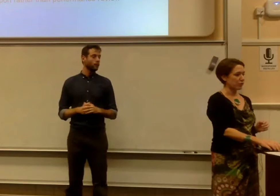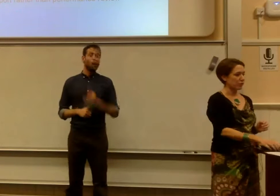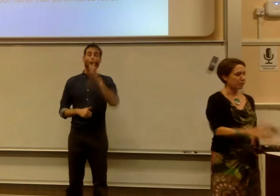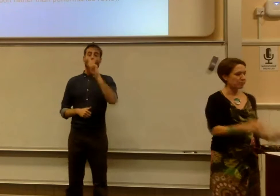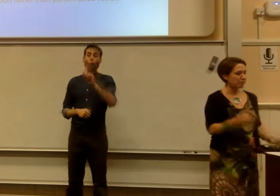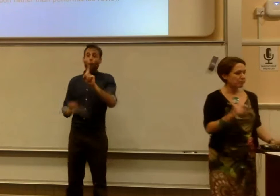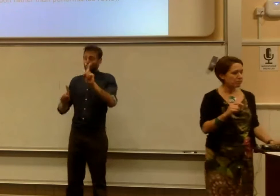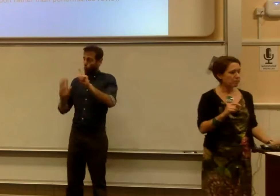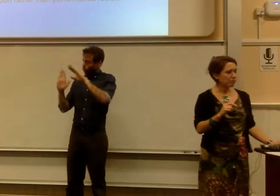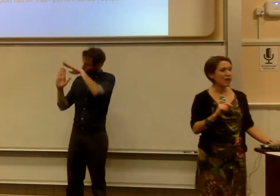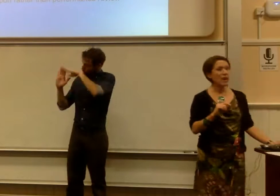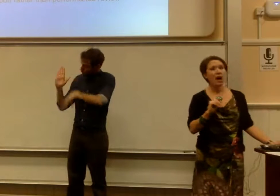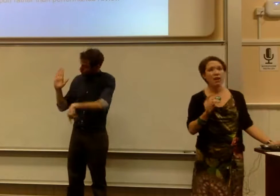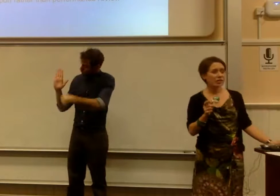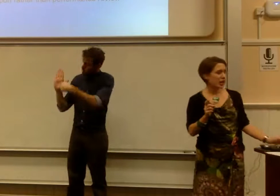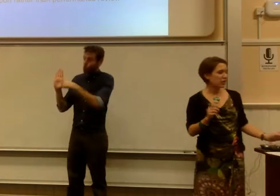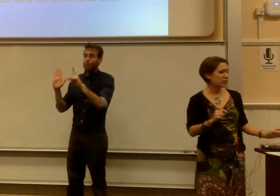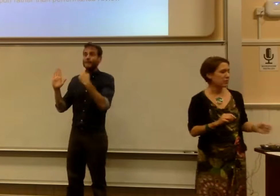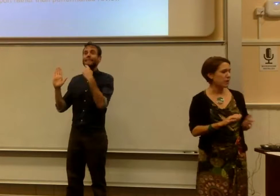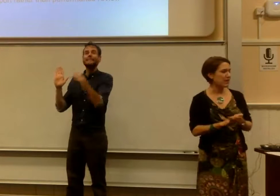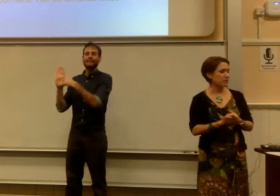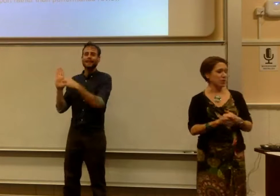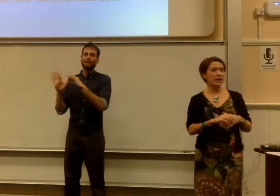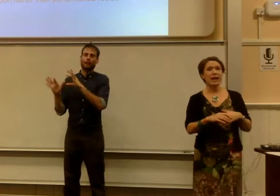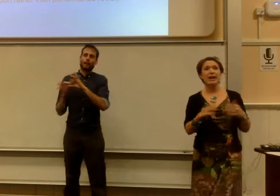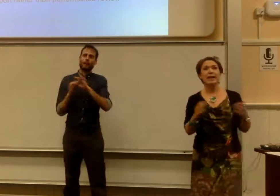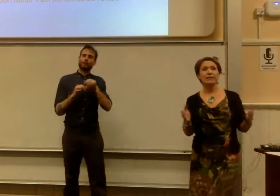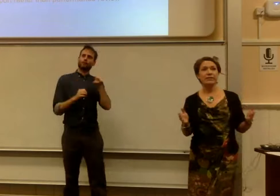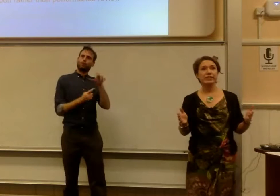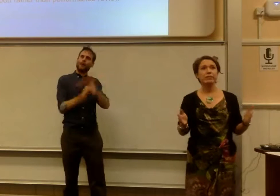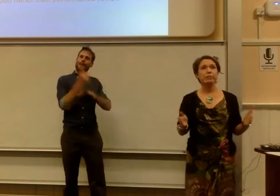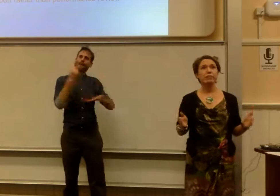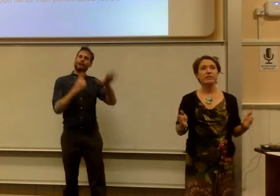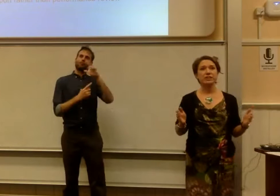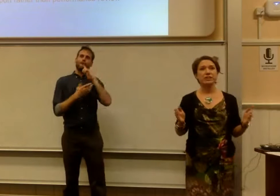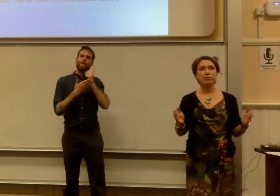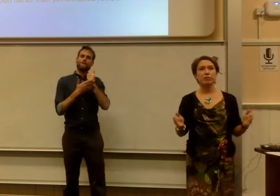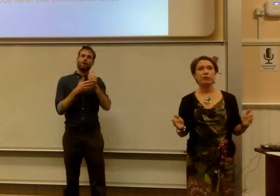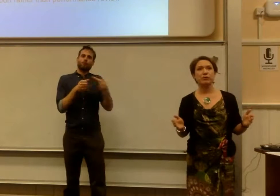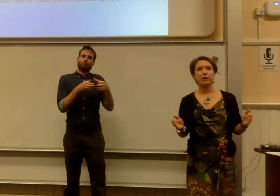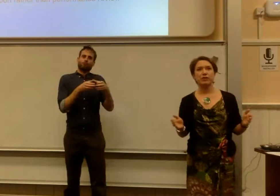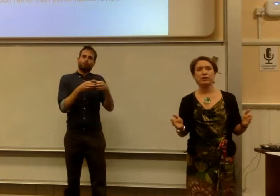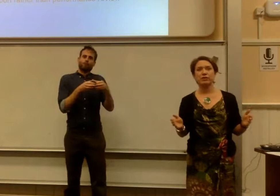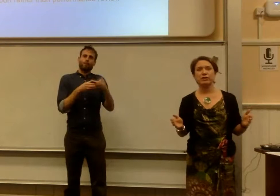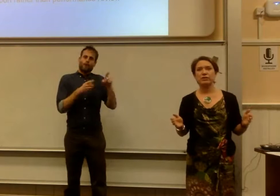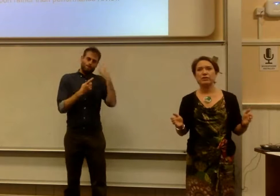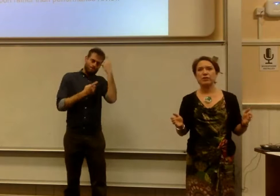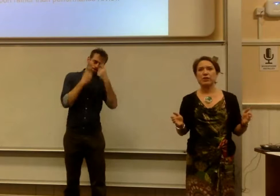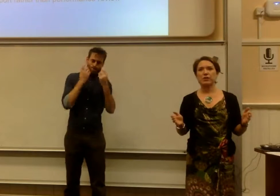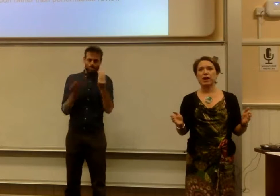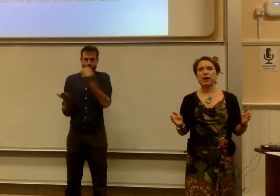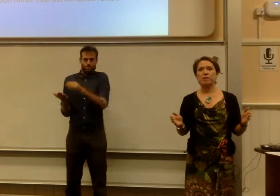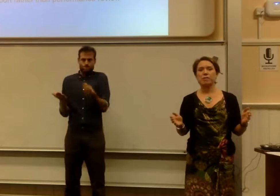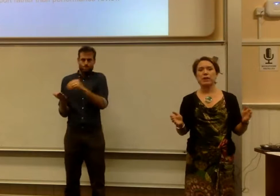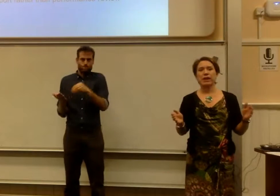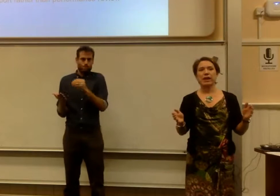Advisory Group. Other changes we made were lengthening the reporting and review cycle.